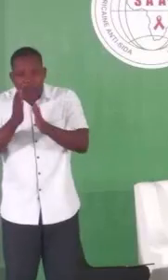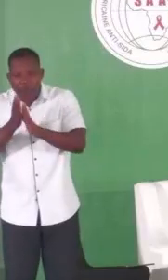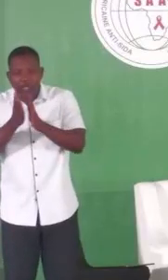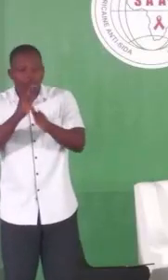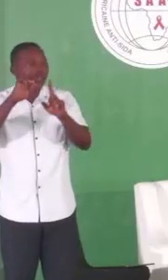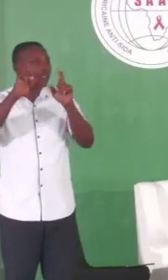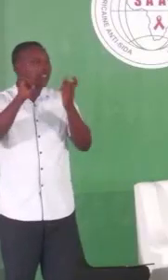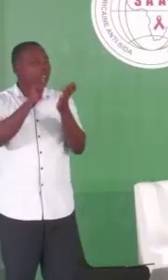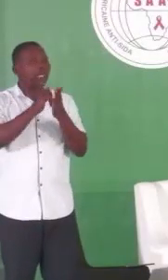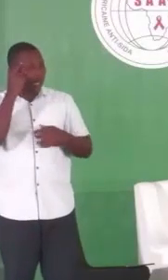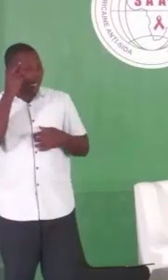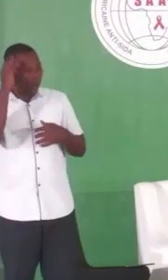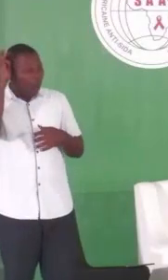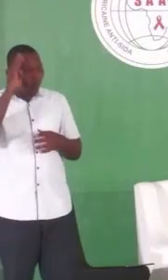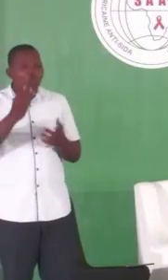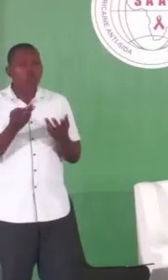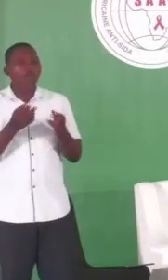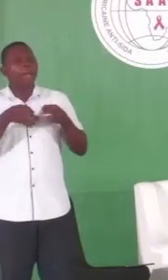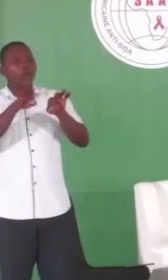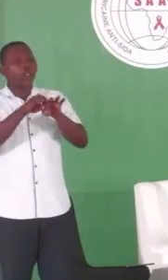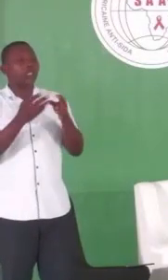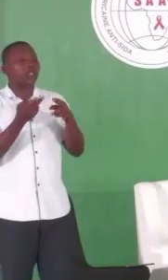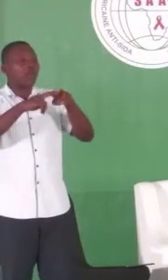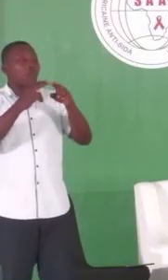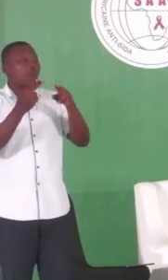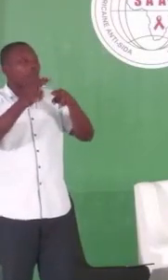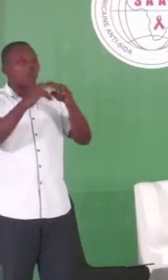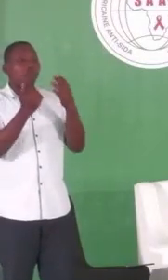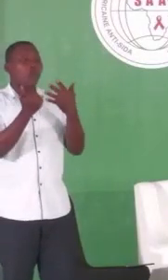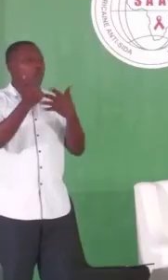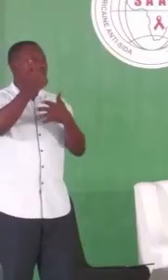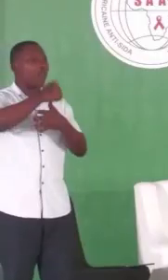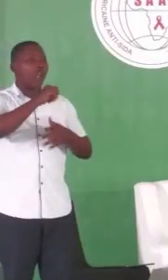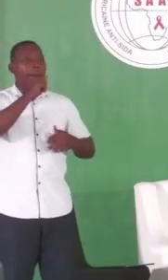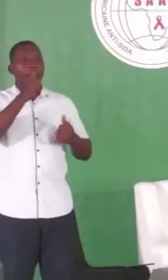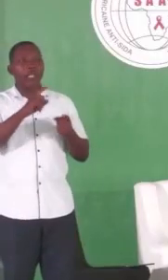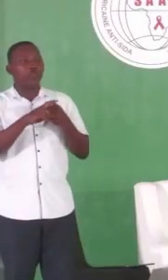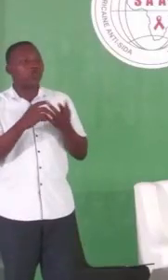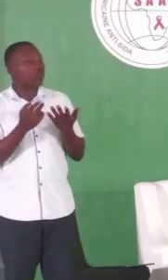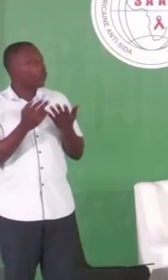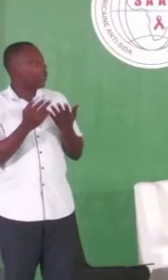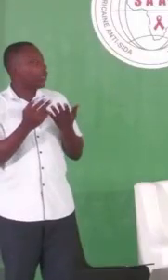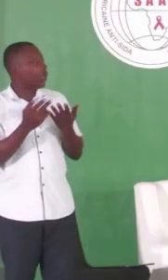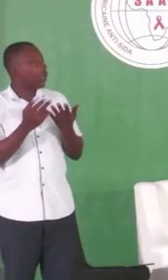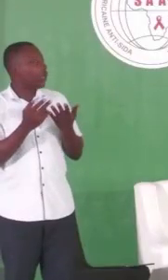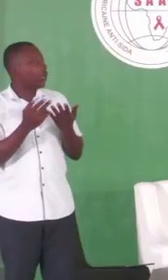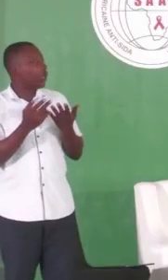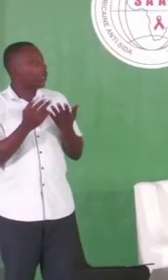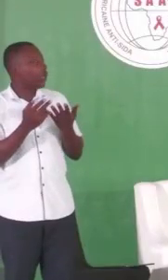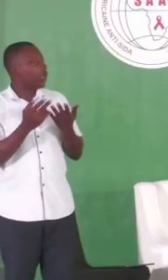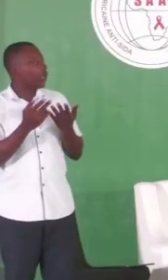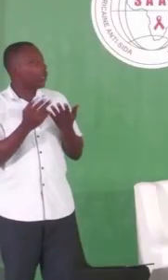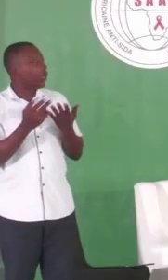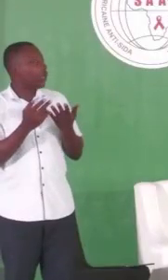will significantly improve our ability to interpret syphilis tests. There's a lot of provider confusion out